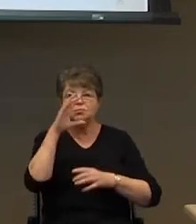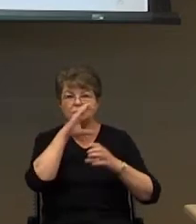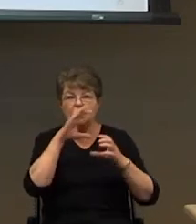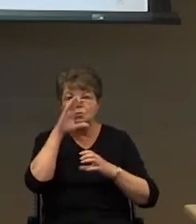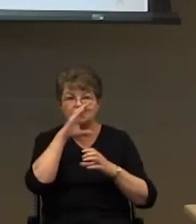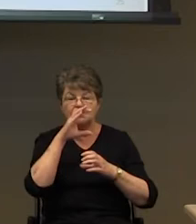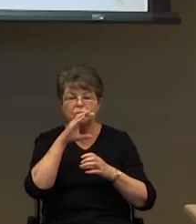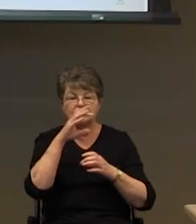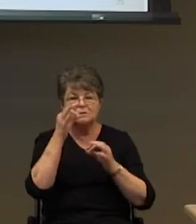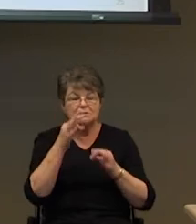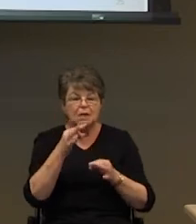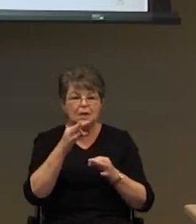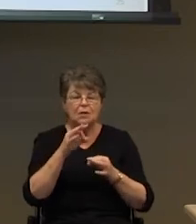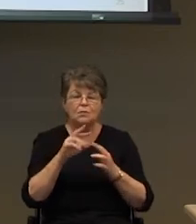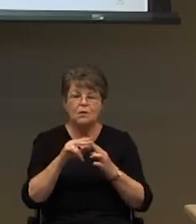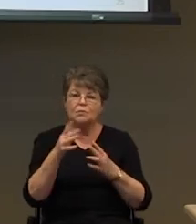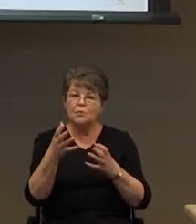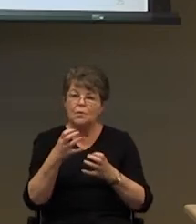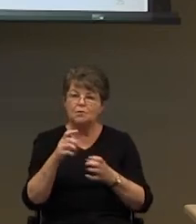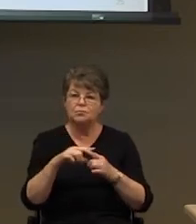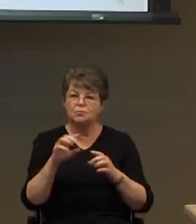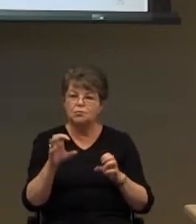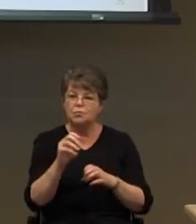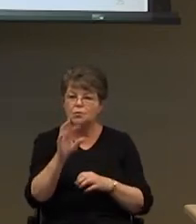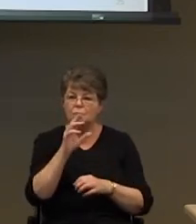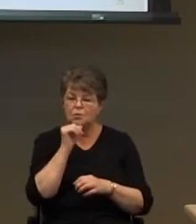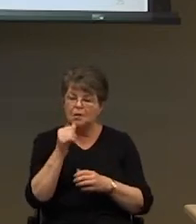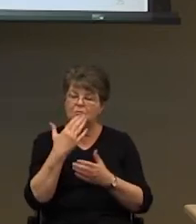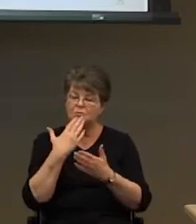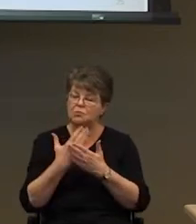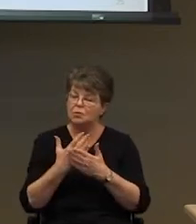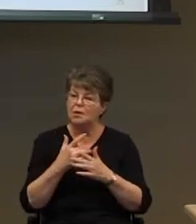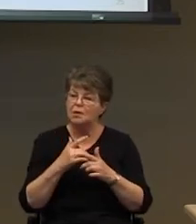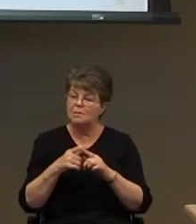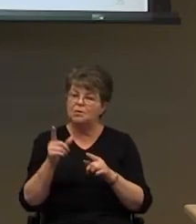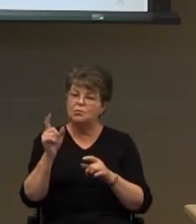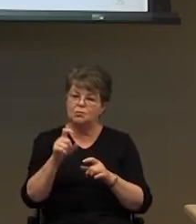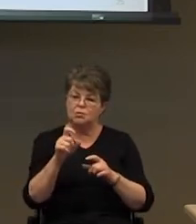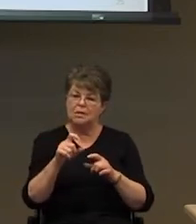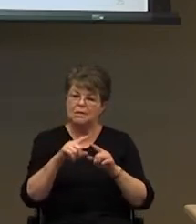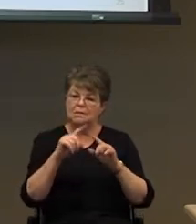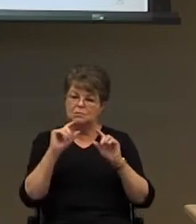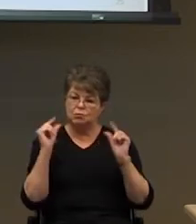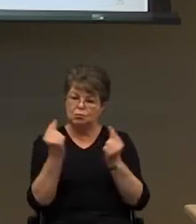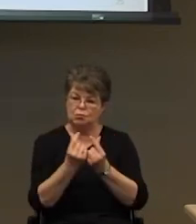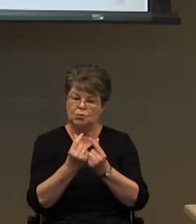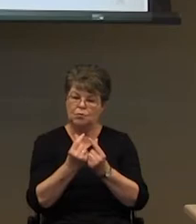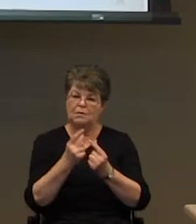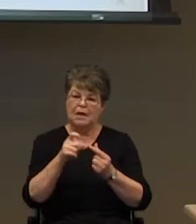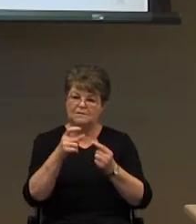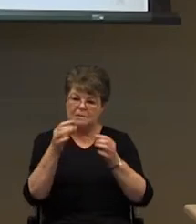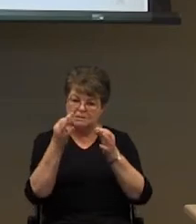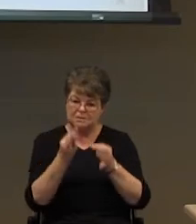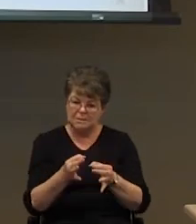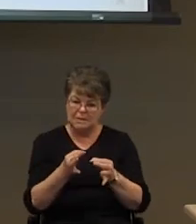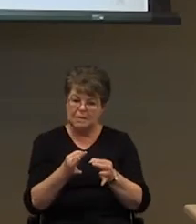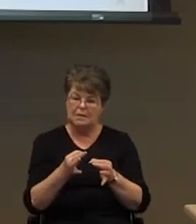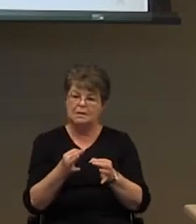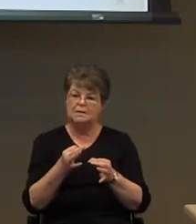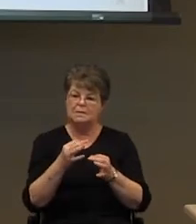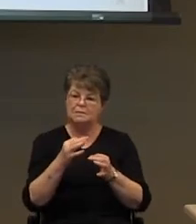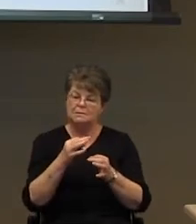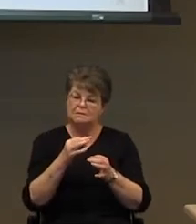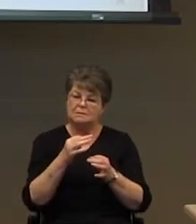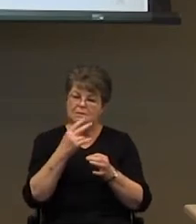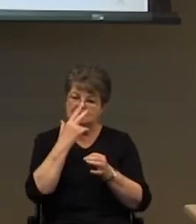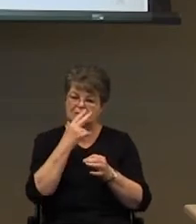do, then good. Because you need to make a decision. But if as a group you decide this is something that you want to do and you want to get behind, you see the